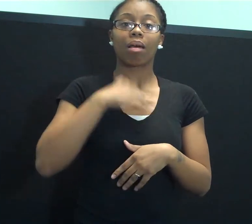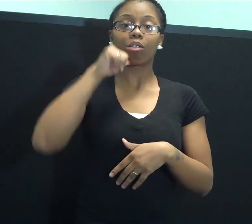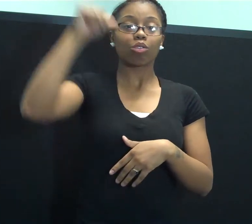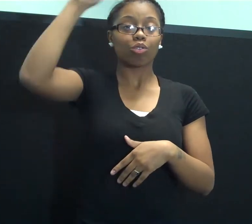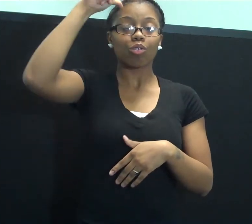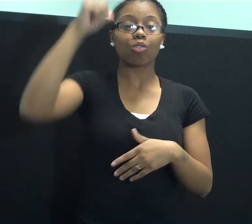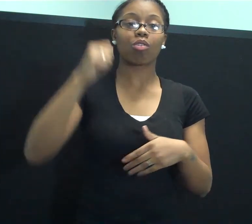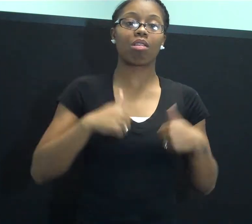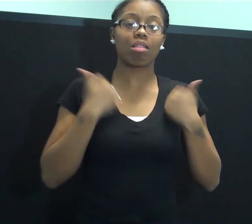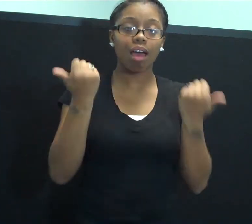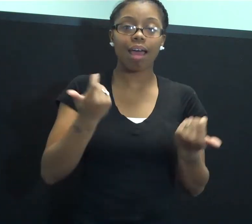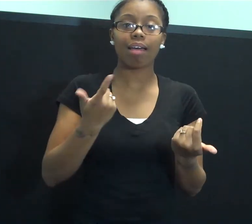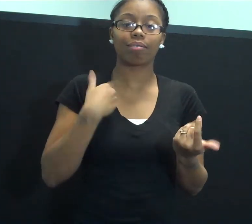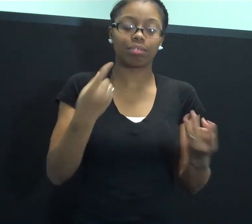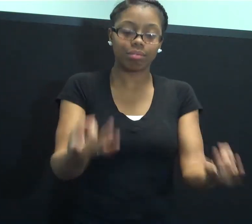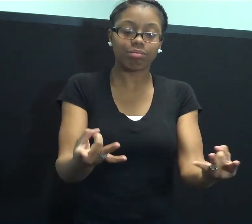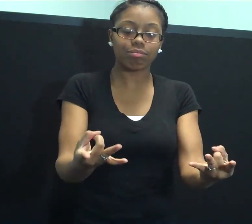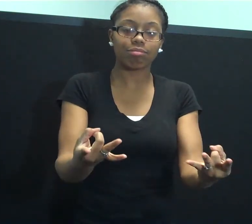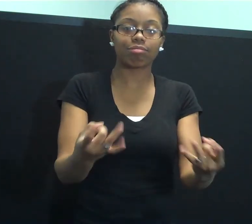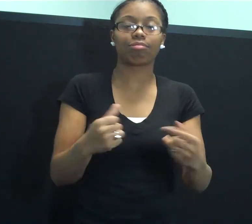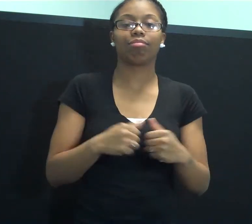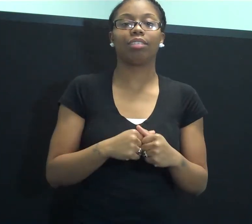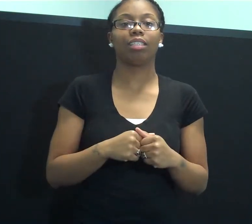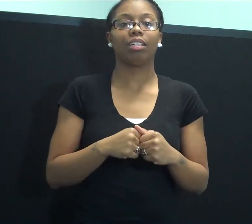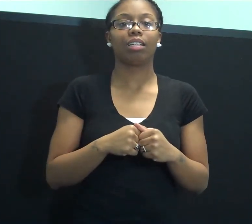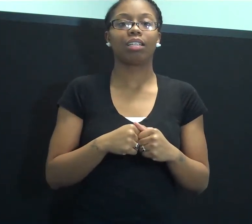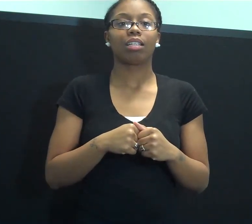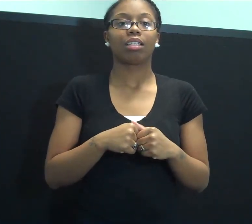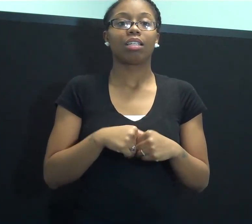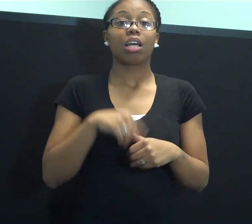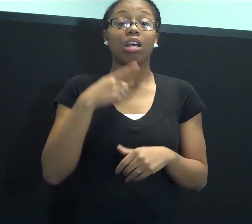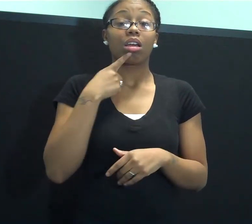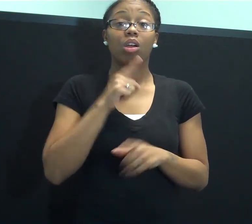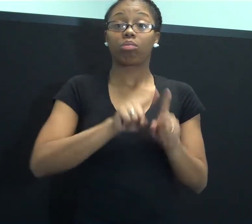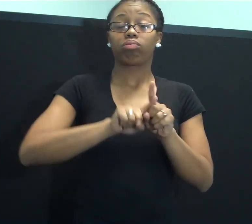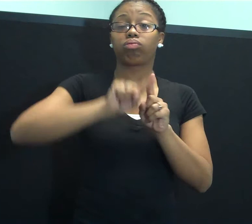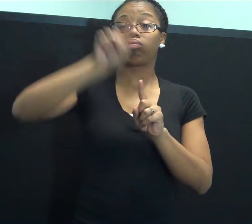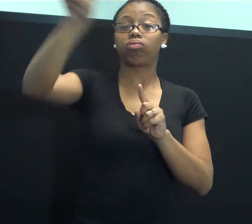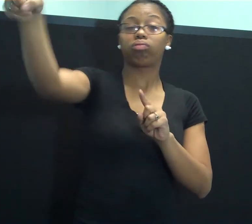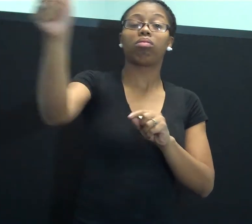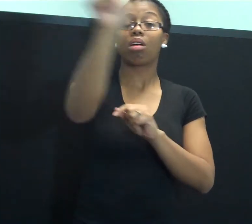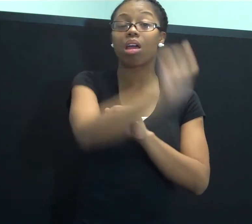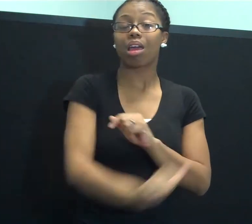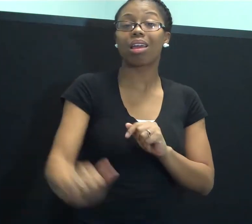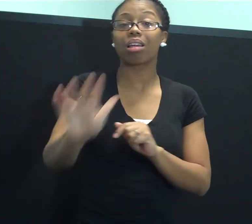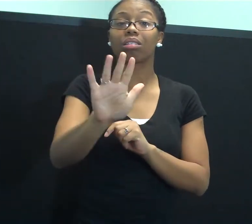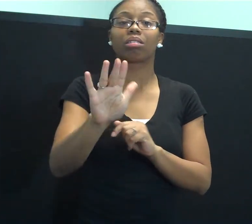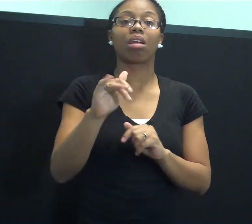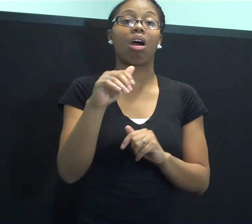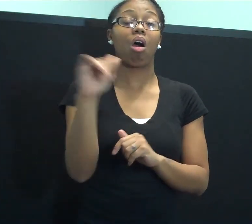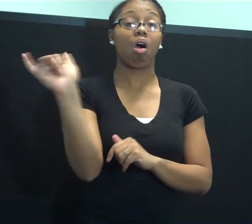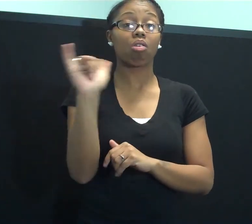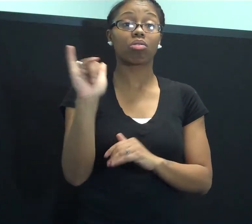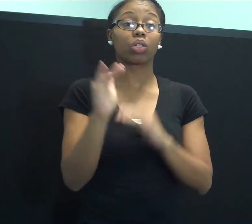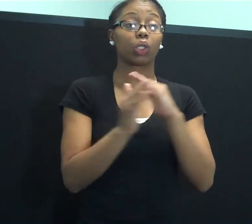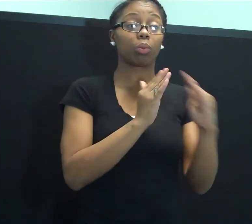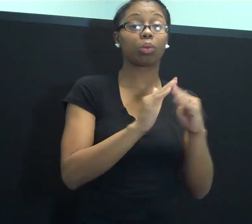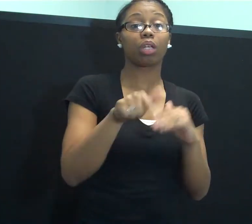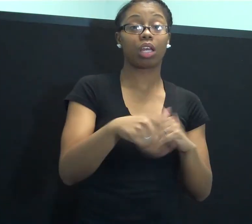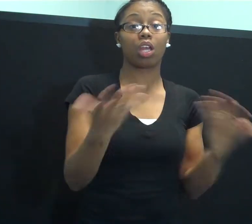turns in Buddhist traditions across the continent of Asia and also in Buddhist communities here in North America. And I